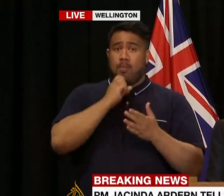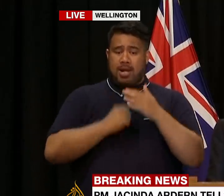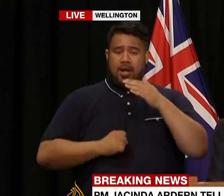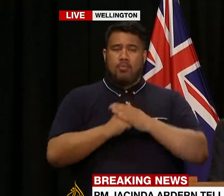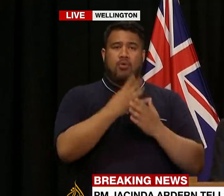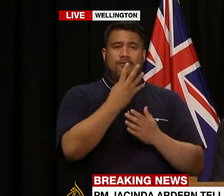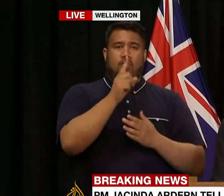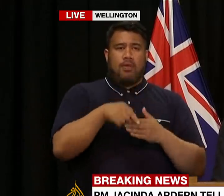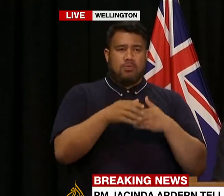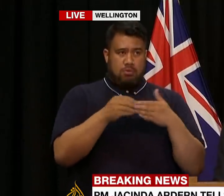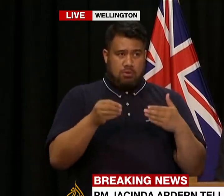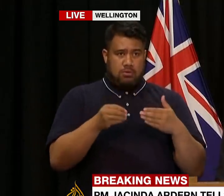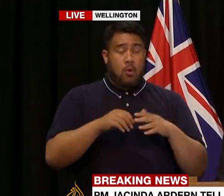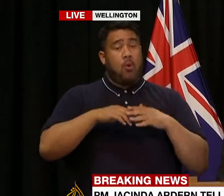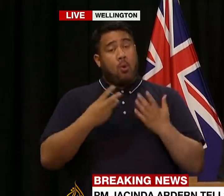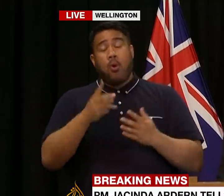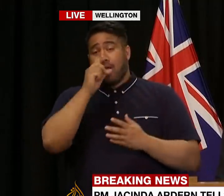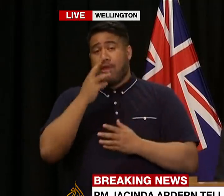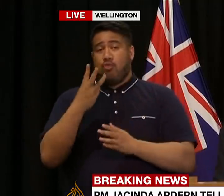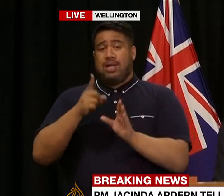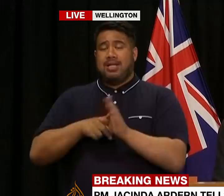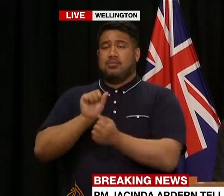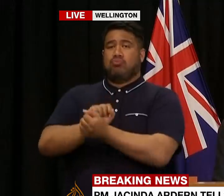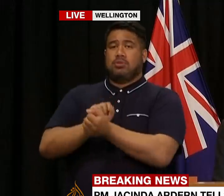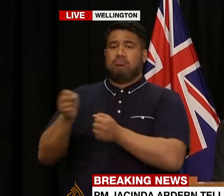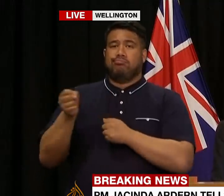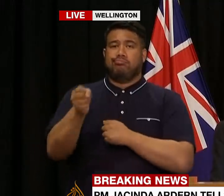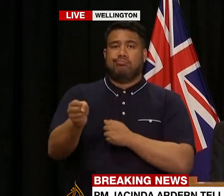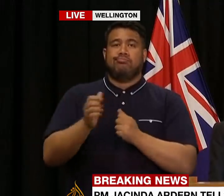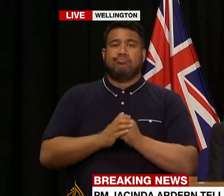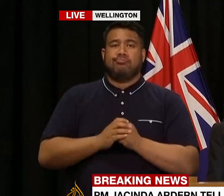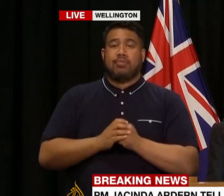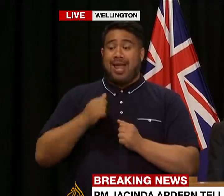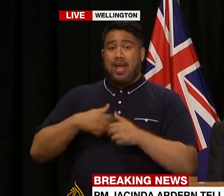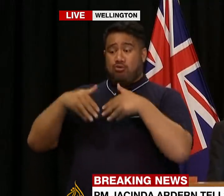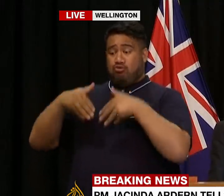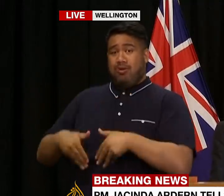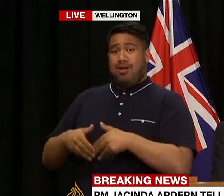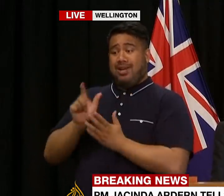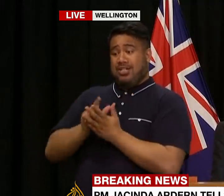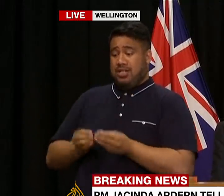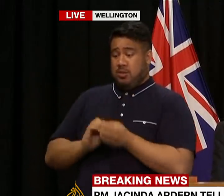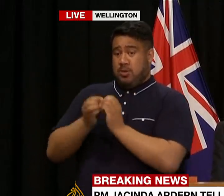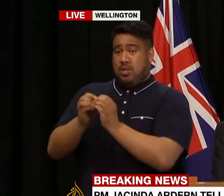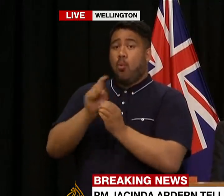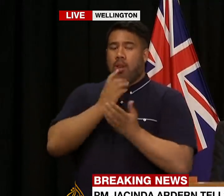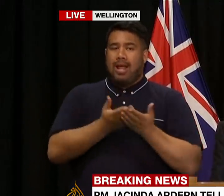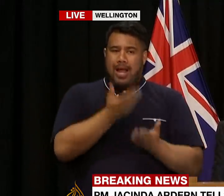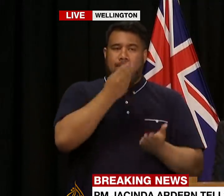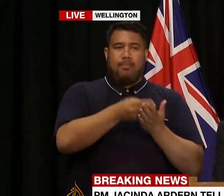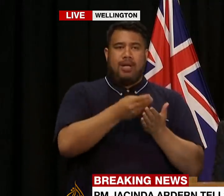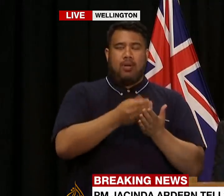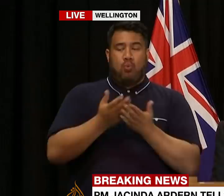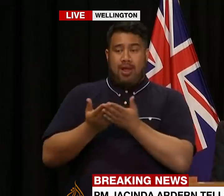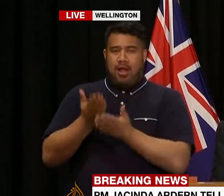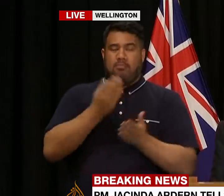to $4,000 and or 3 years in prison. The draft legislation will look to increase these